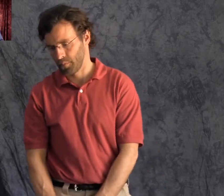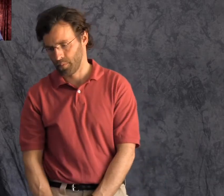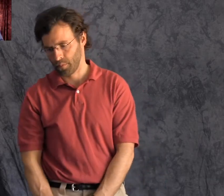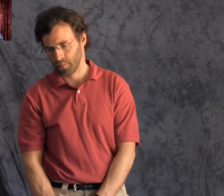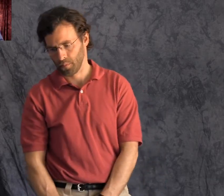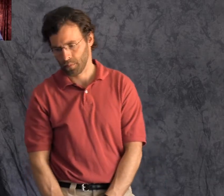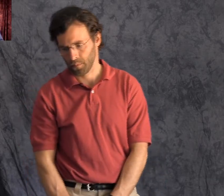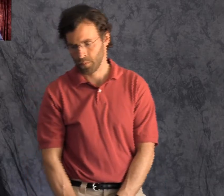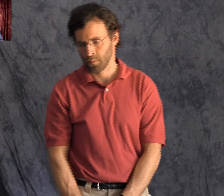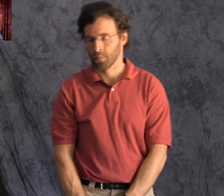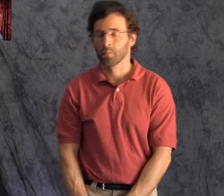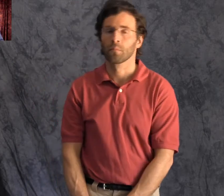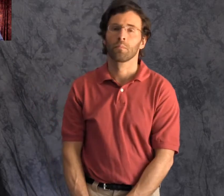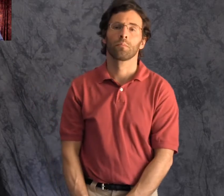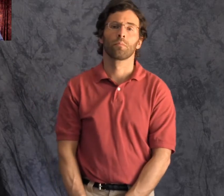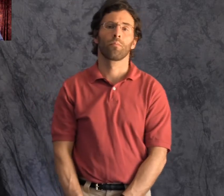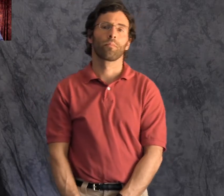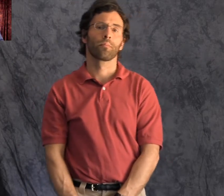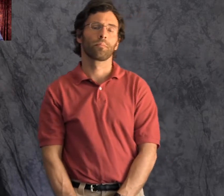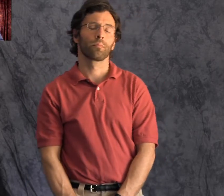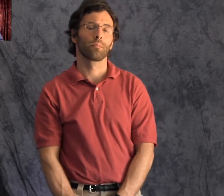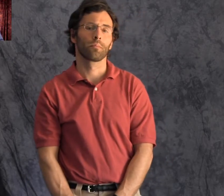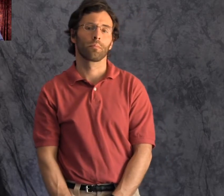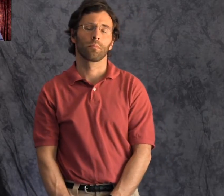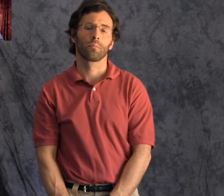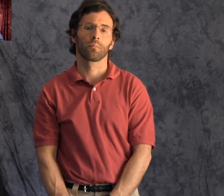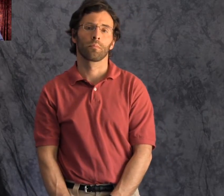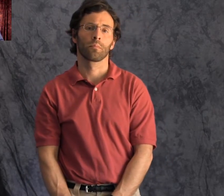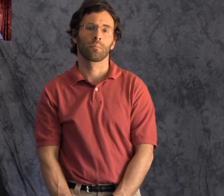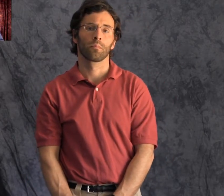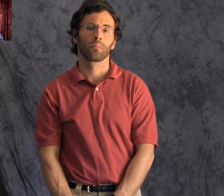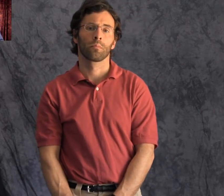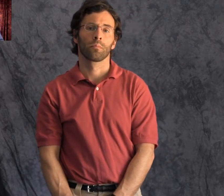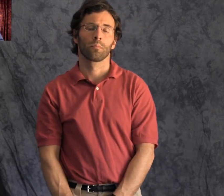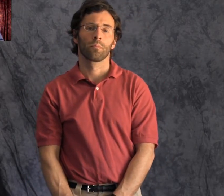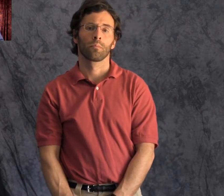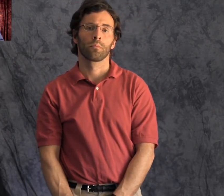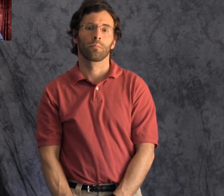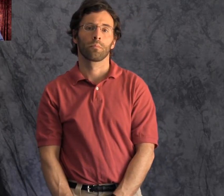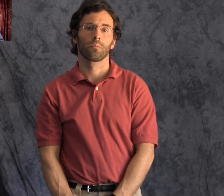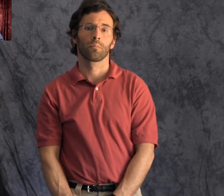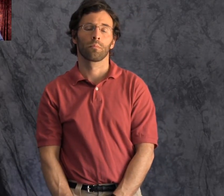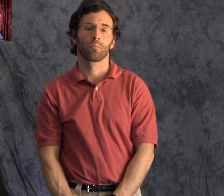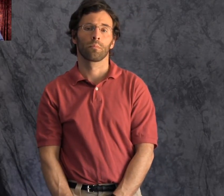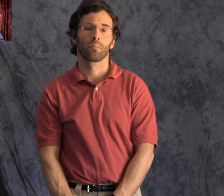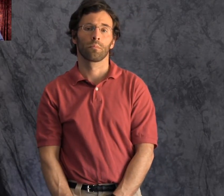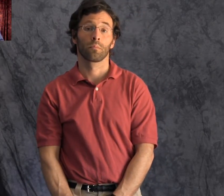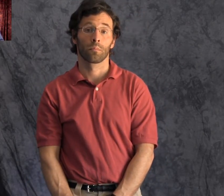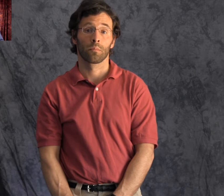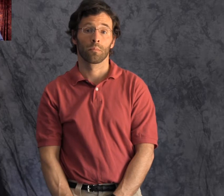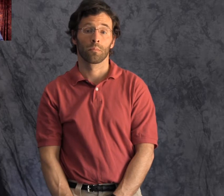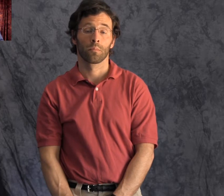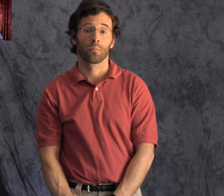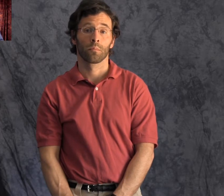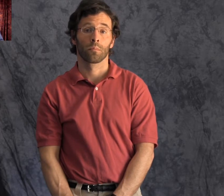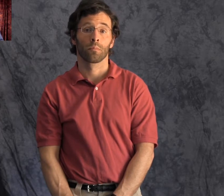The digestive system, from an anatomical standpoint, is really divided into two subdivisions. The first subdivision will be